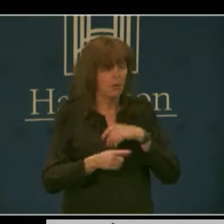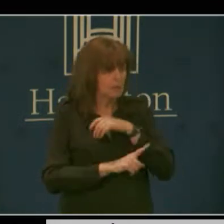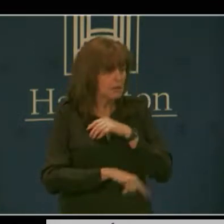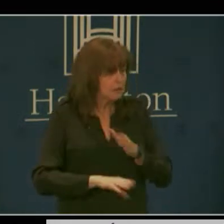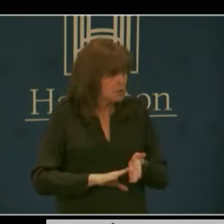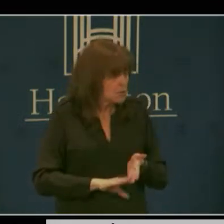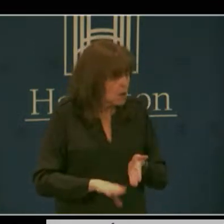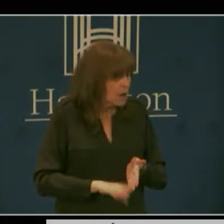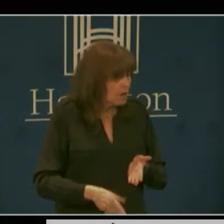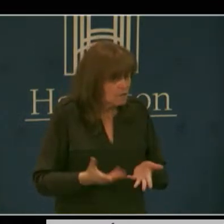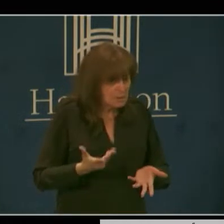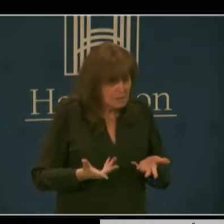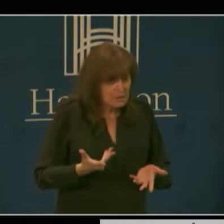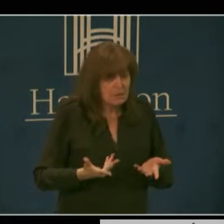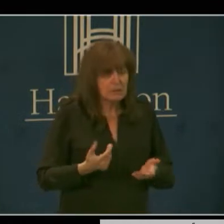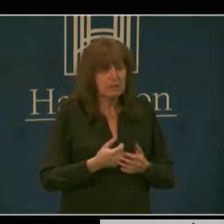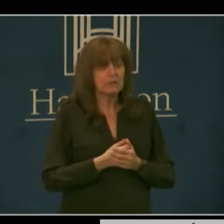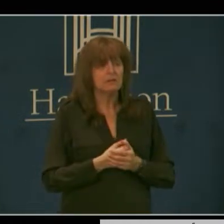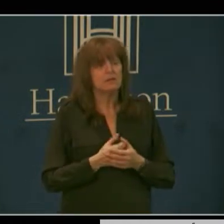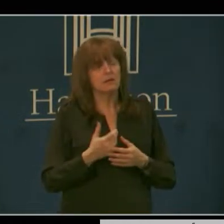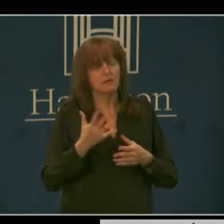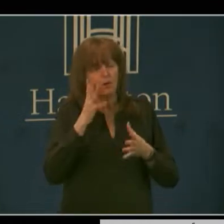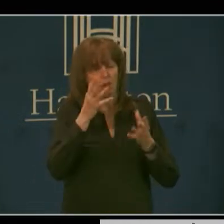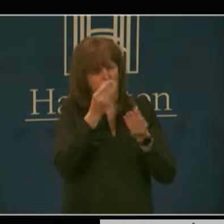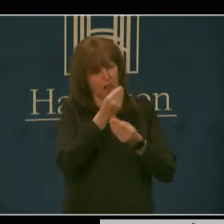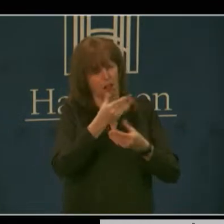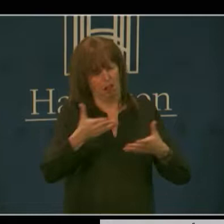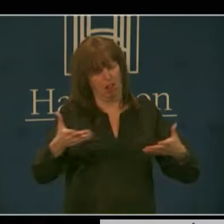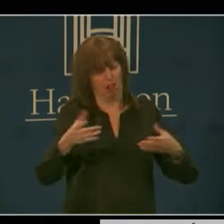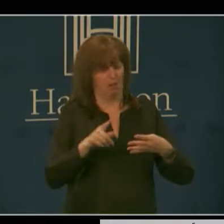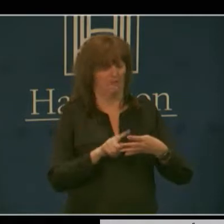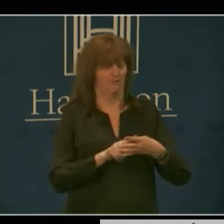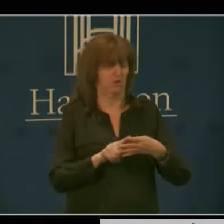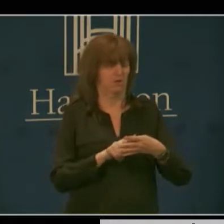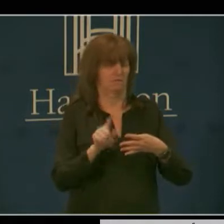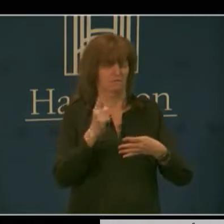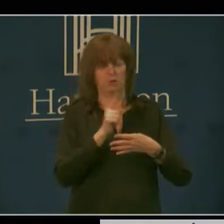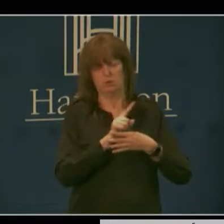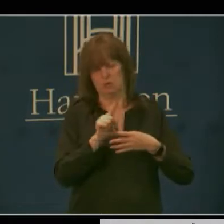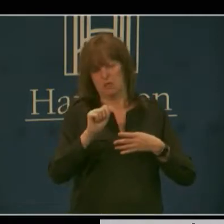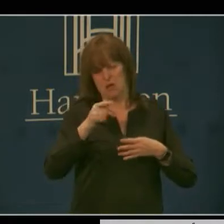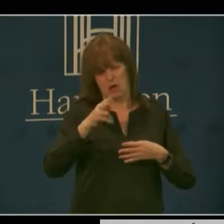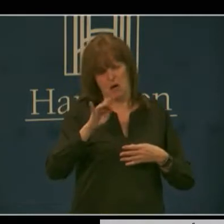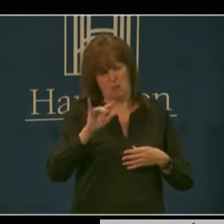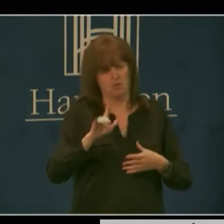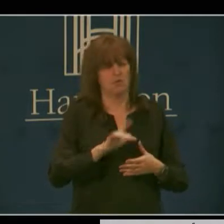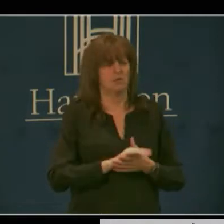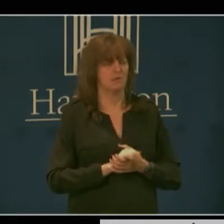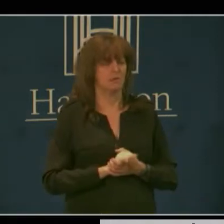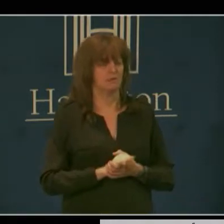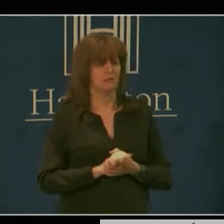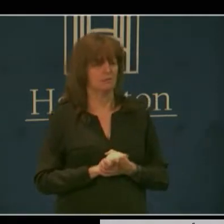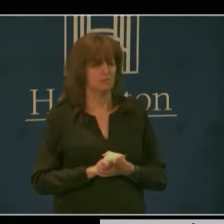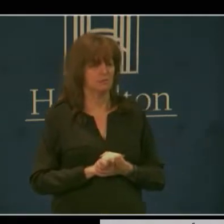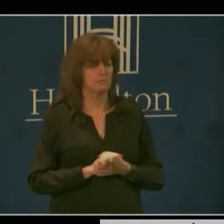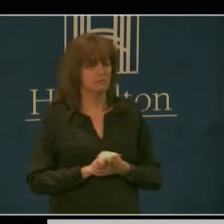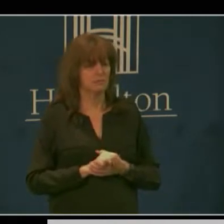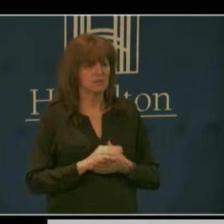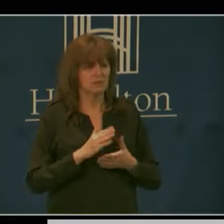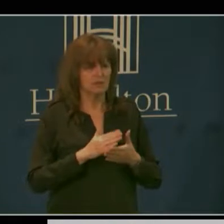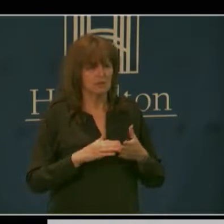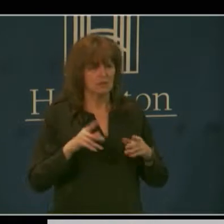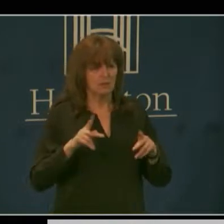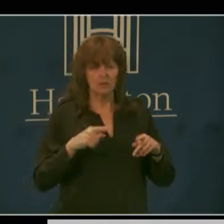the 6th is when those will come forward. And a lot of people have said, well, others have announced first, so why is Hamilton behind?